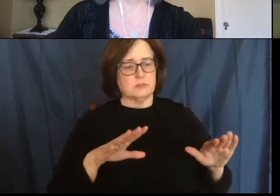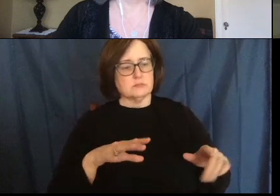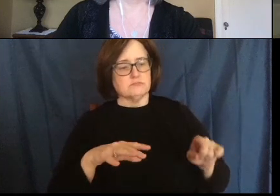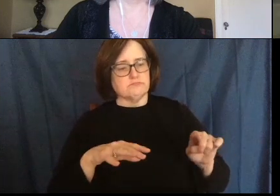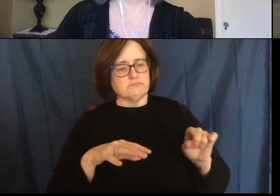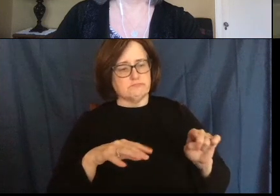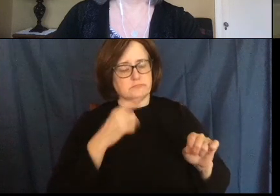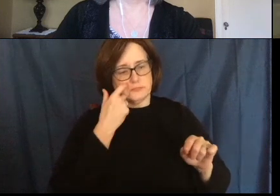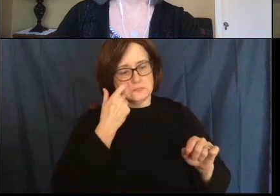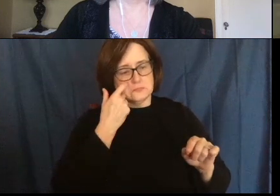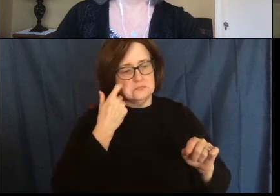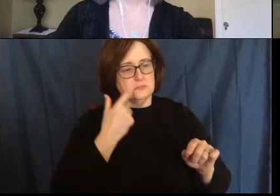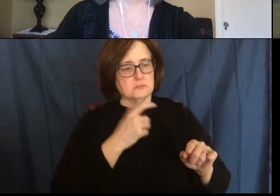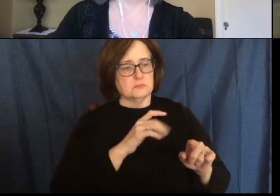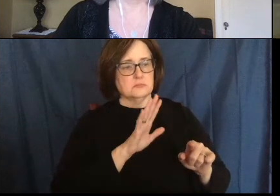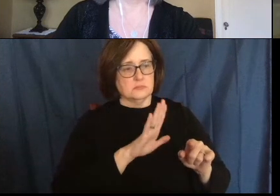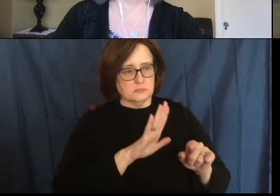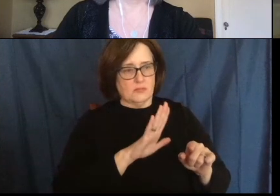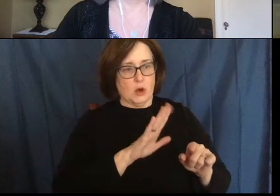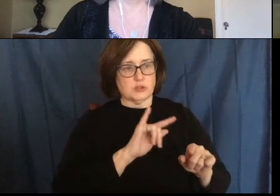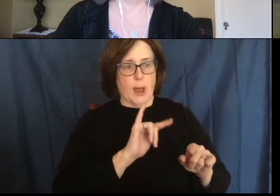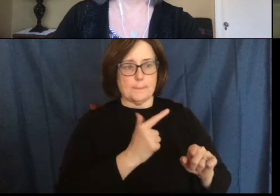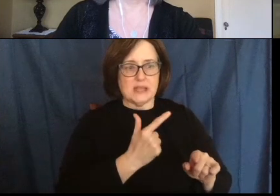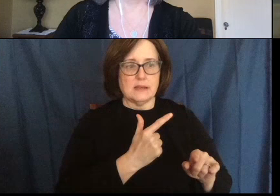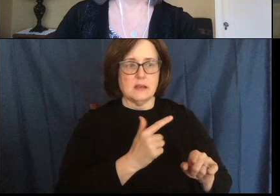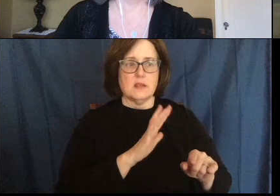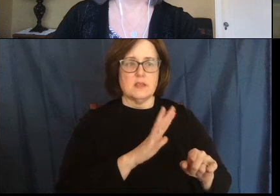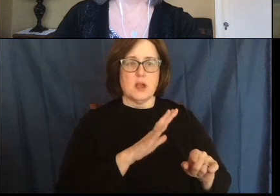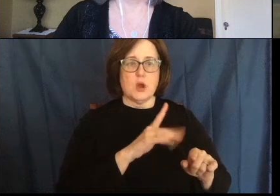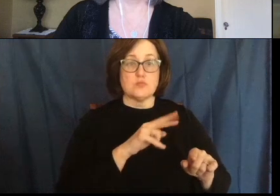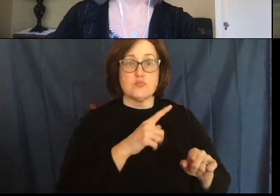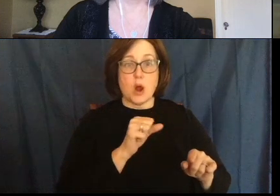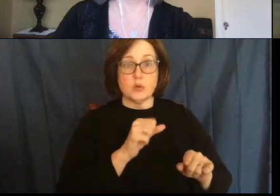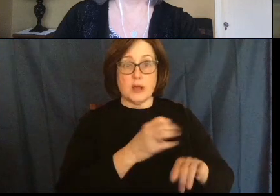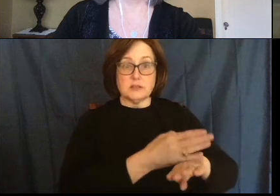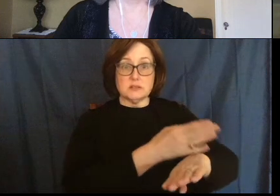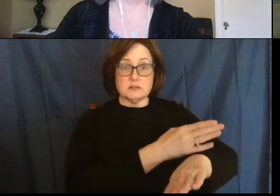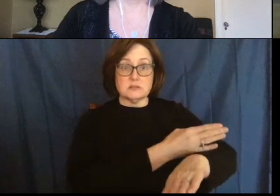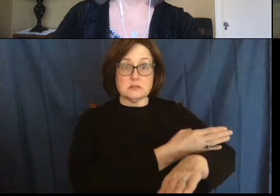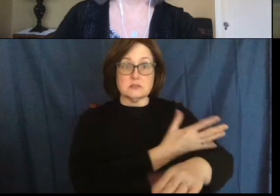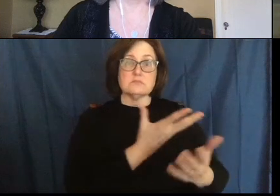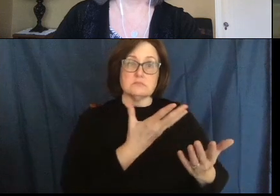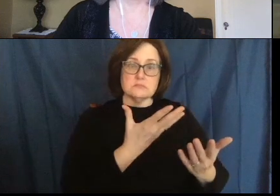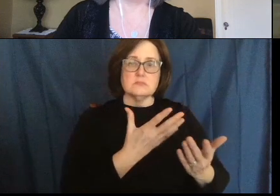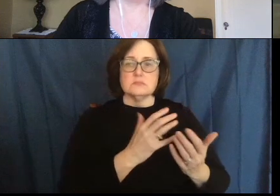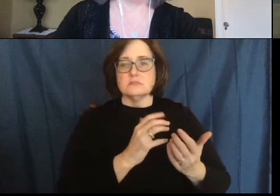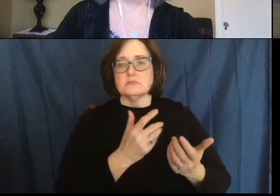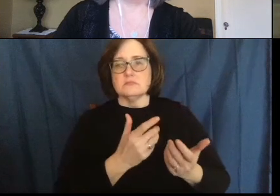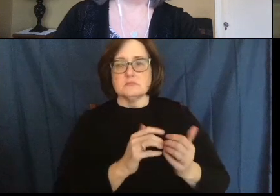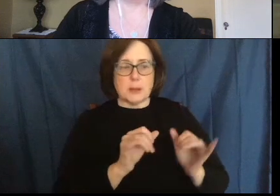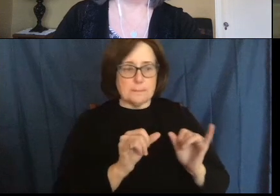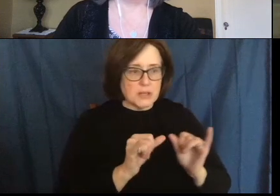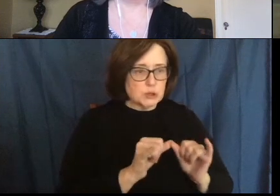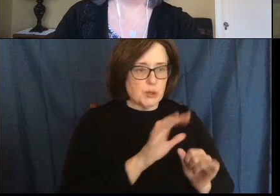and progress, and there are several factors regarding measuring their learning